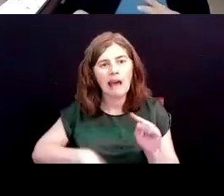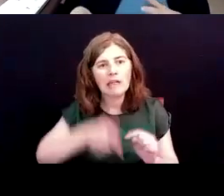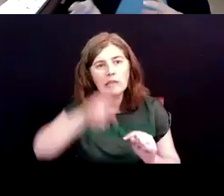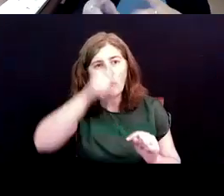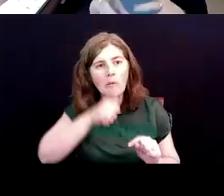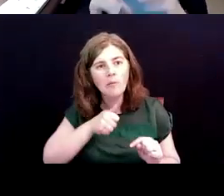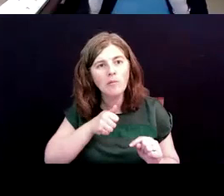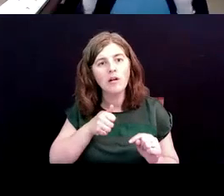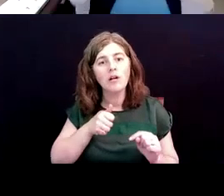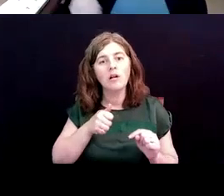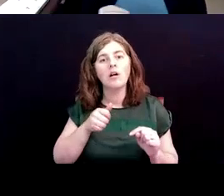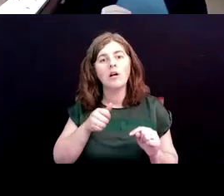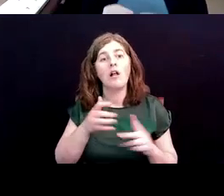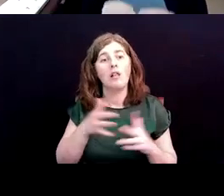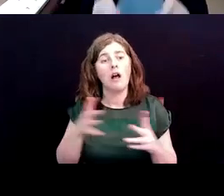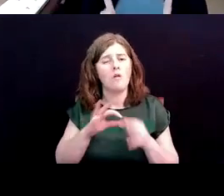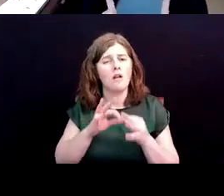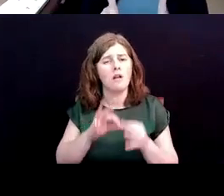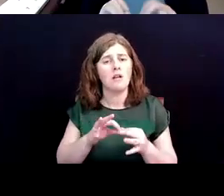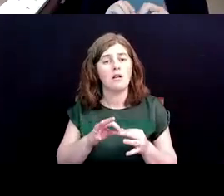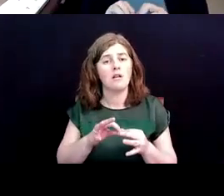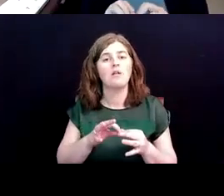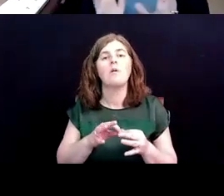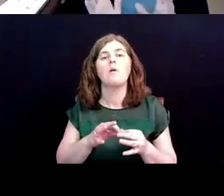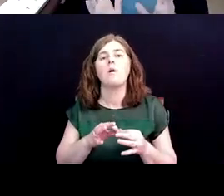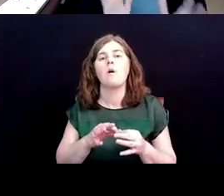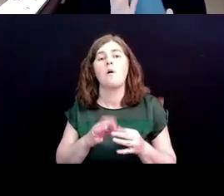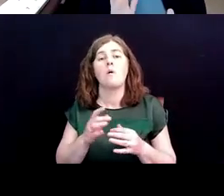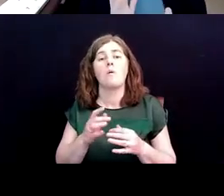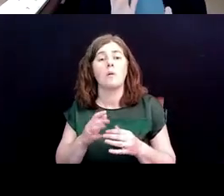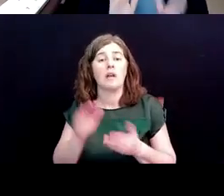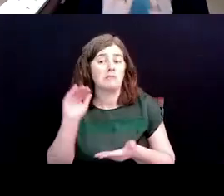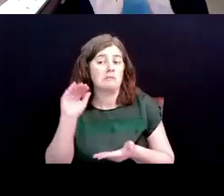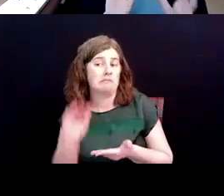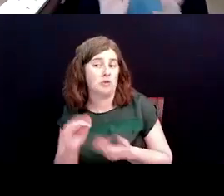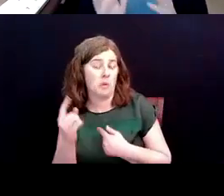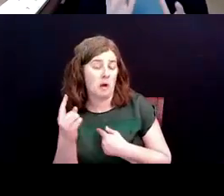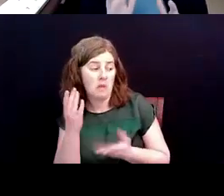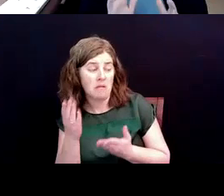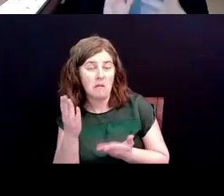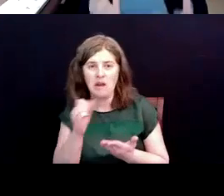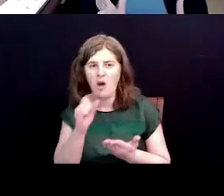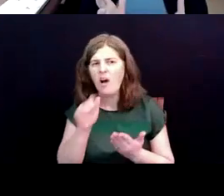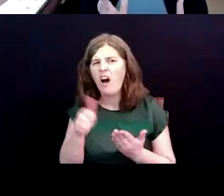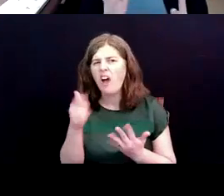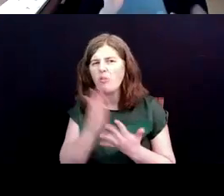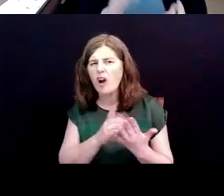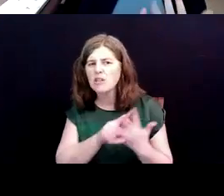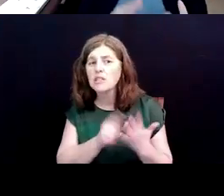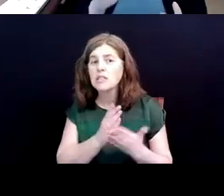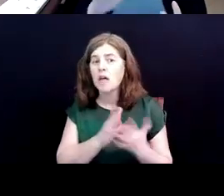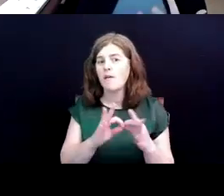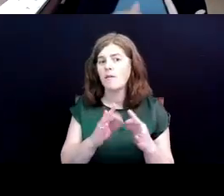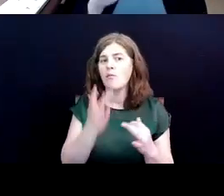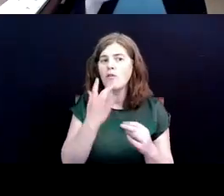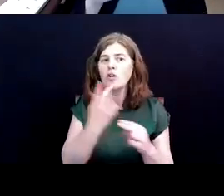this is about, okay, maybe you can have one lovey, maybe not. What are the other elements? So a lot of families like to use